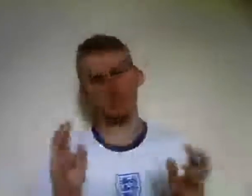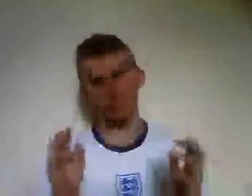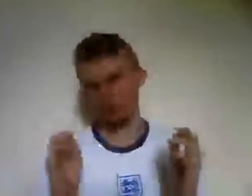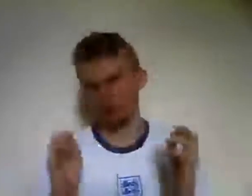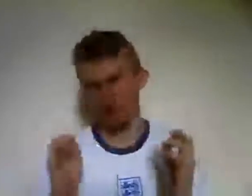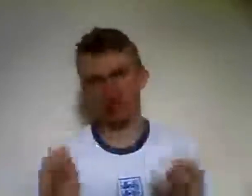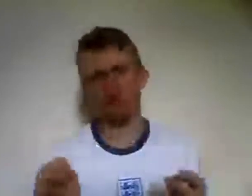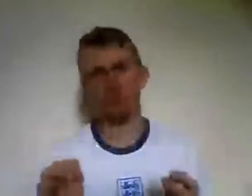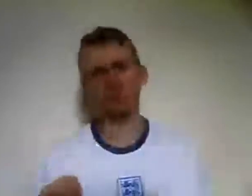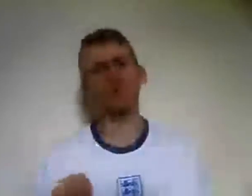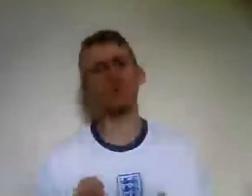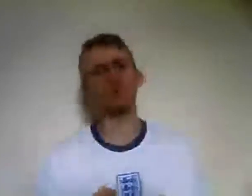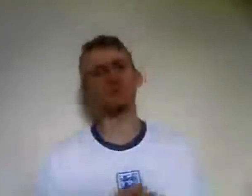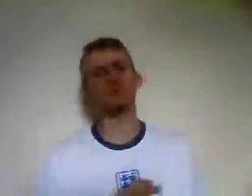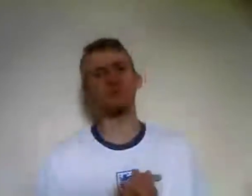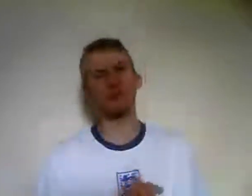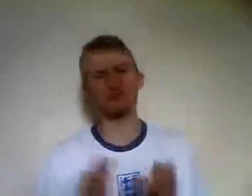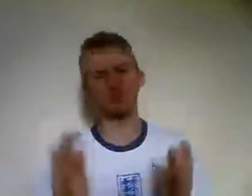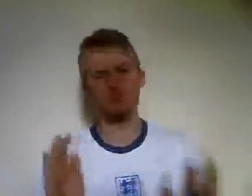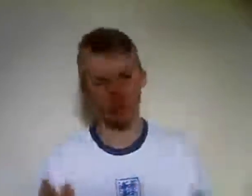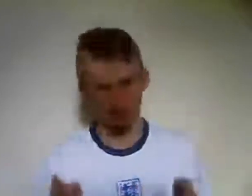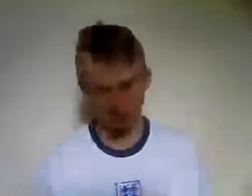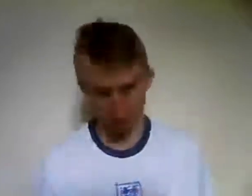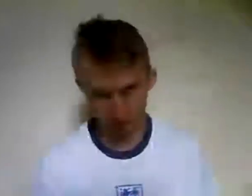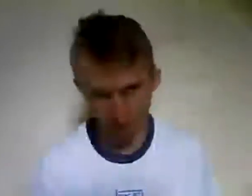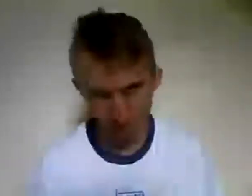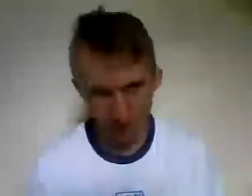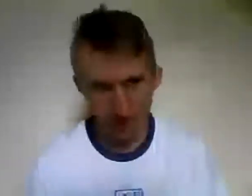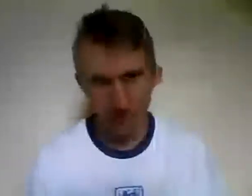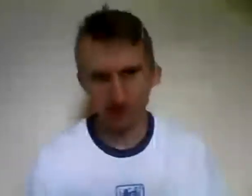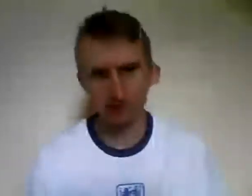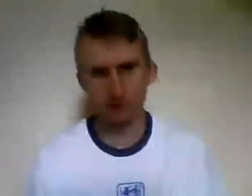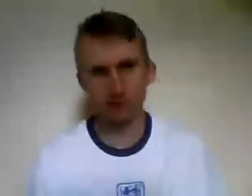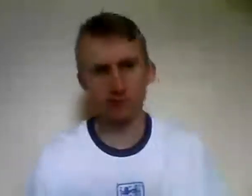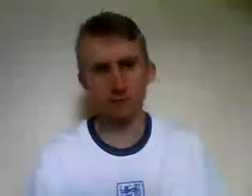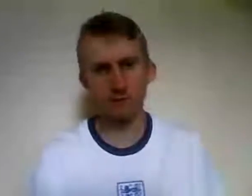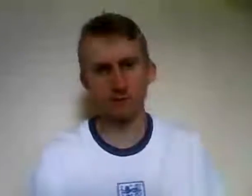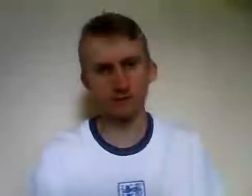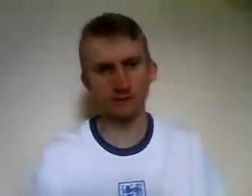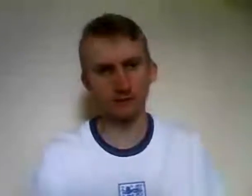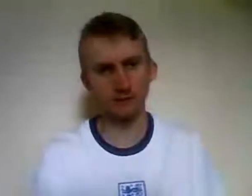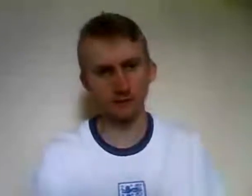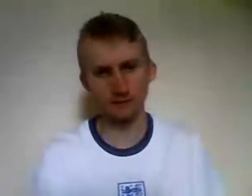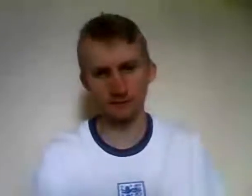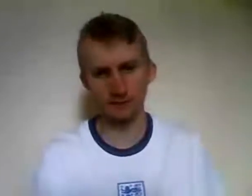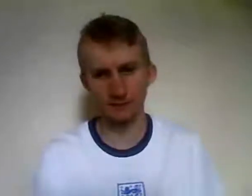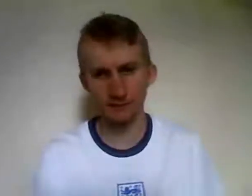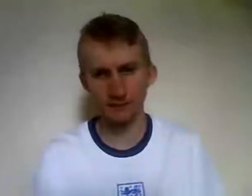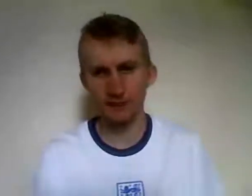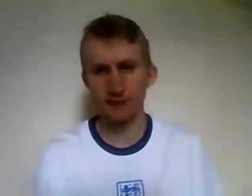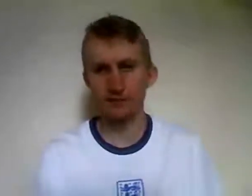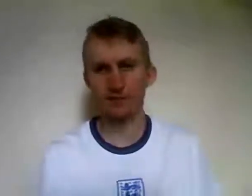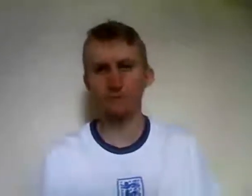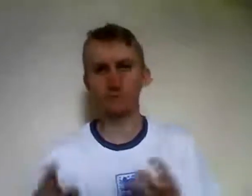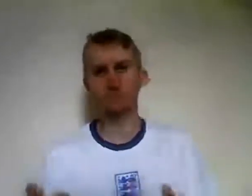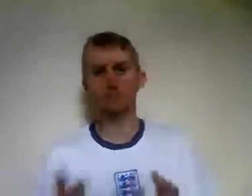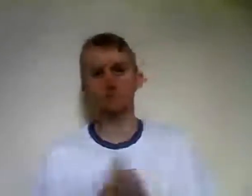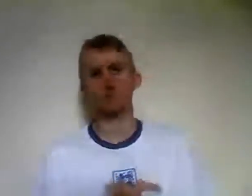around £400,000. In October 1999, the club was bought by John